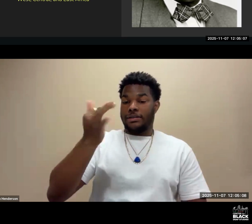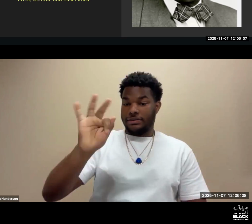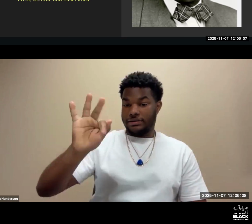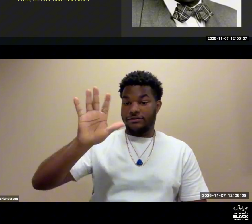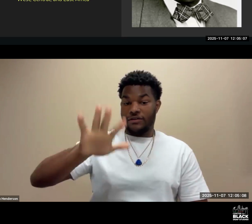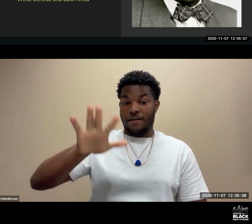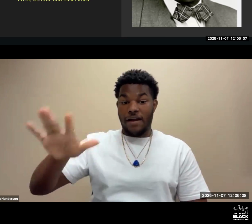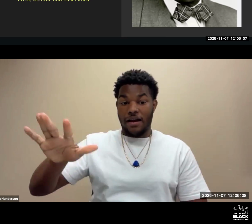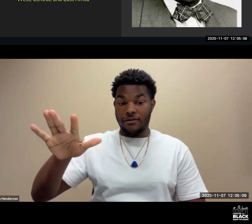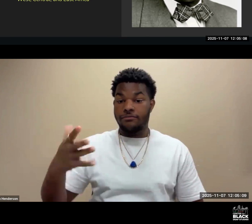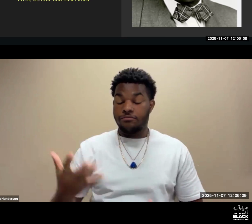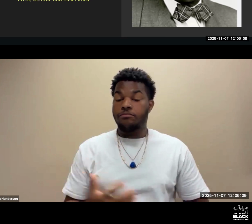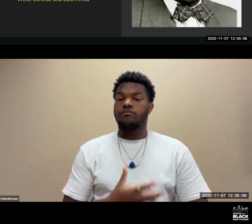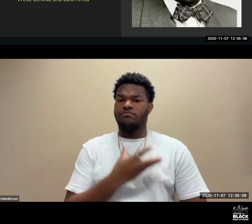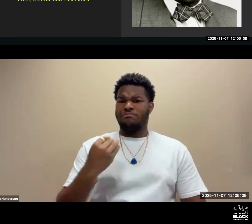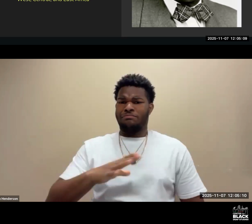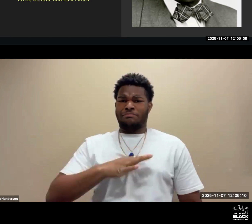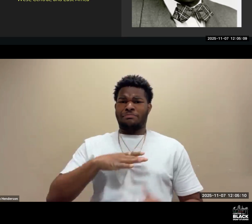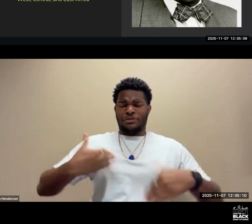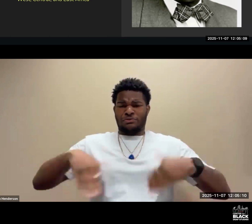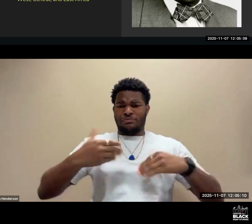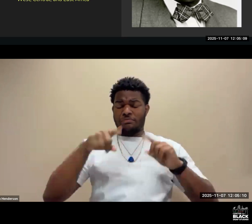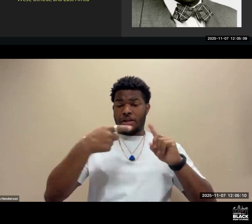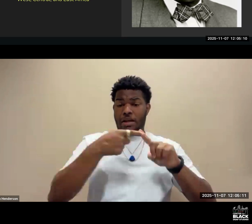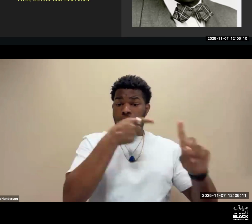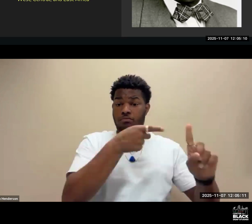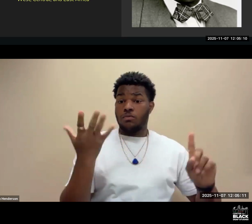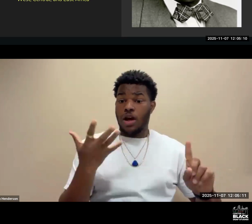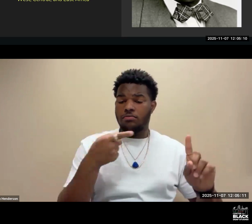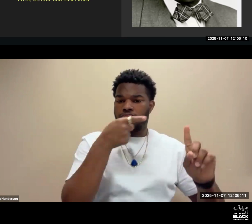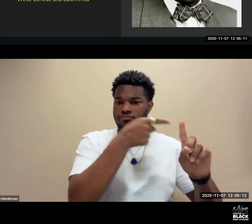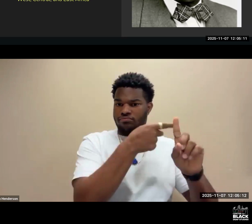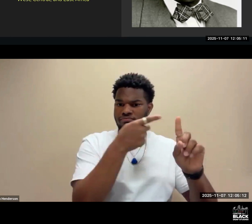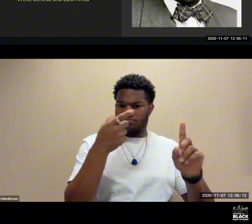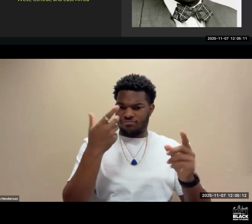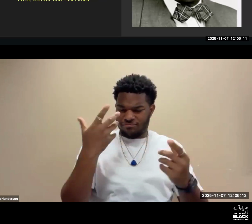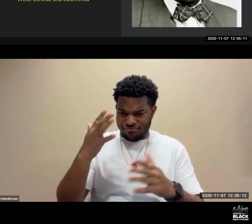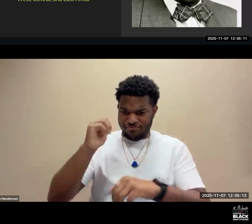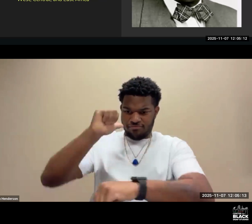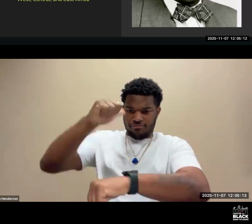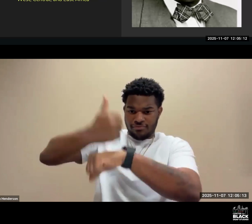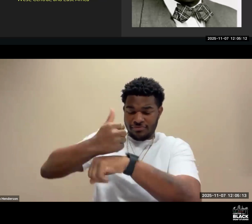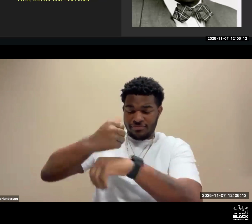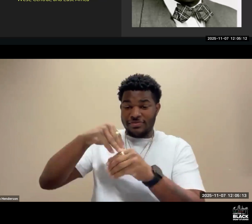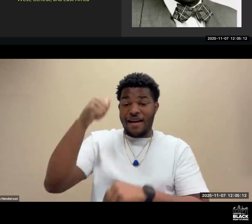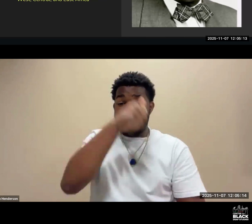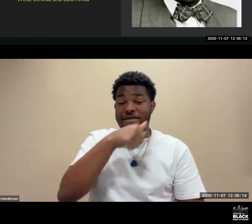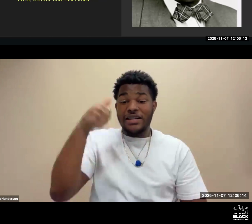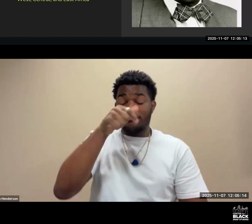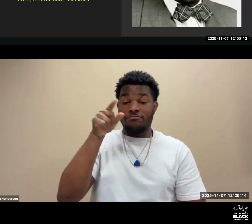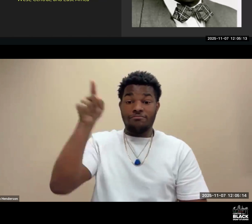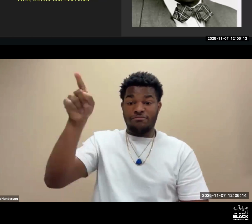was a Gallaudet alumni class of 1955. After